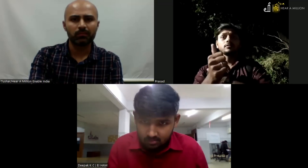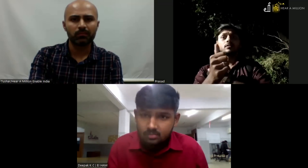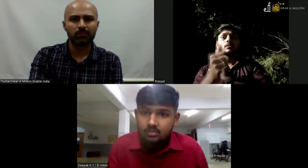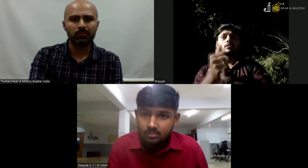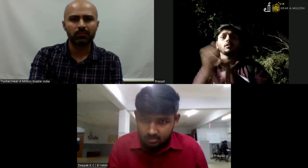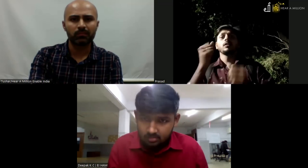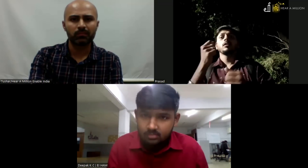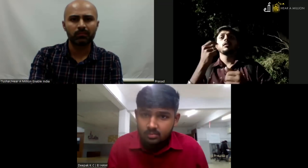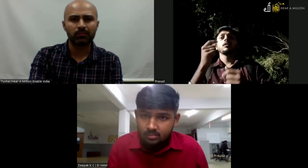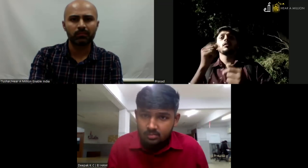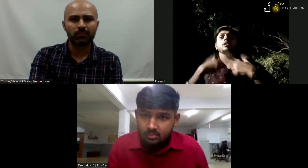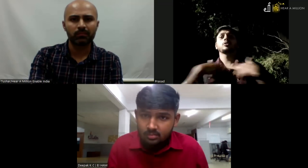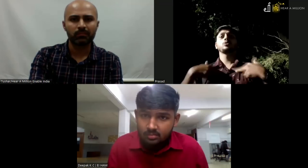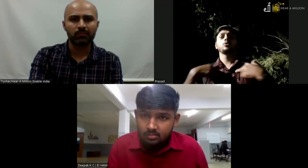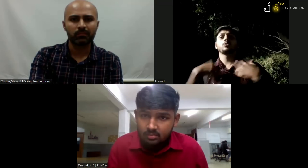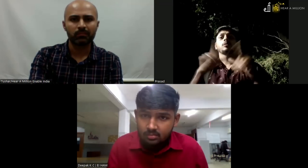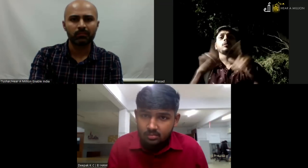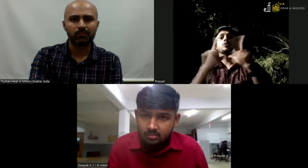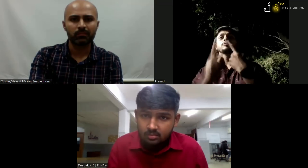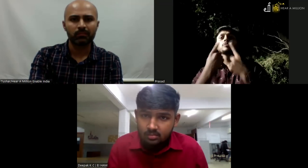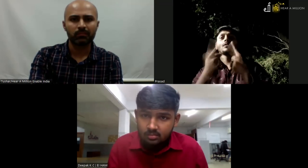case we met with an accident,